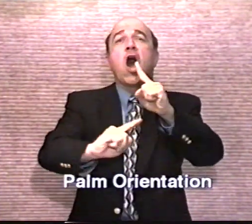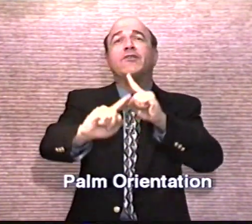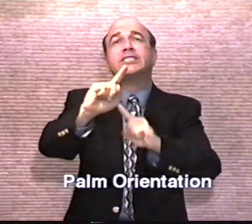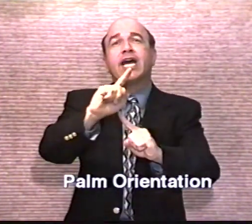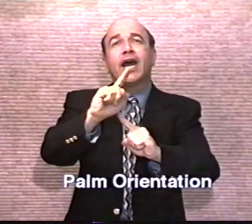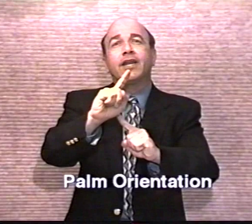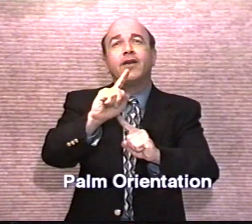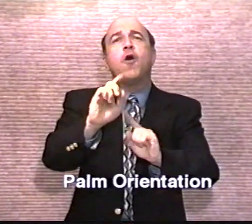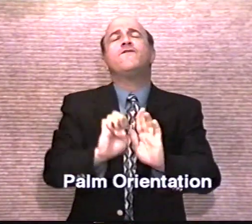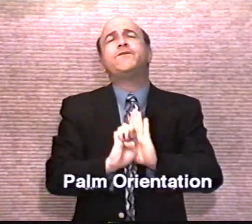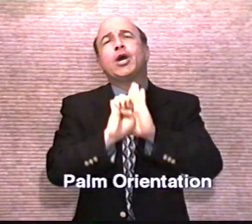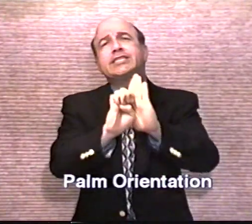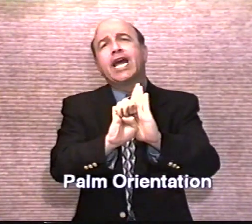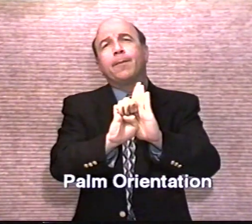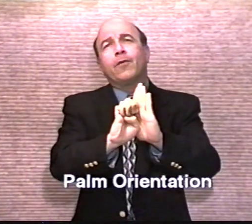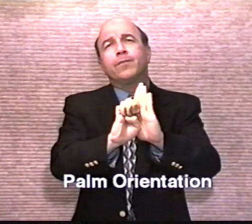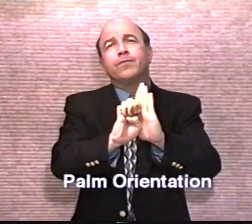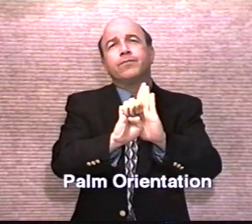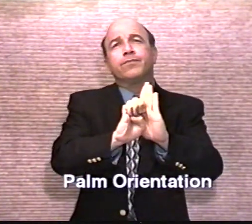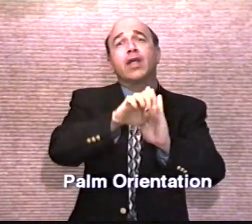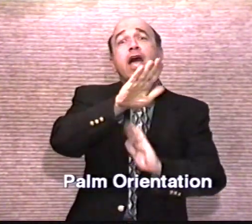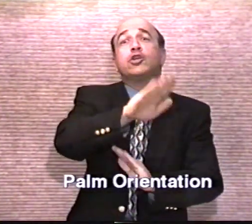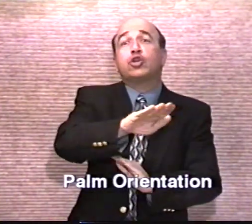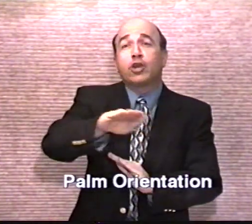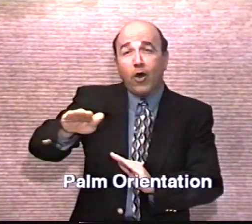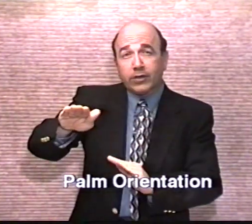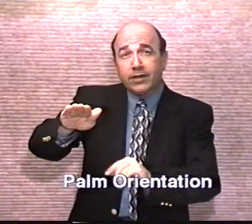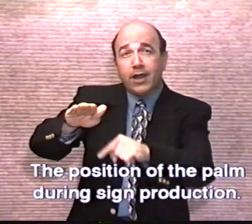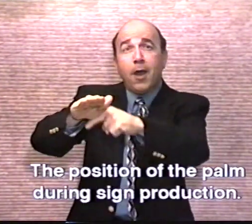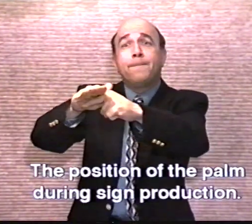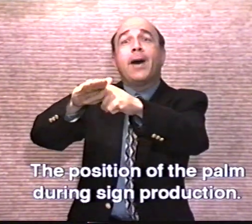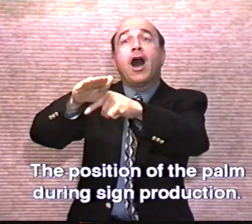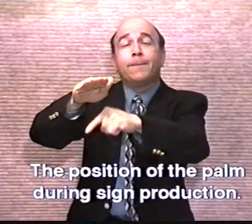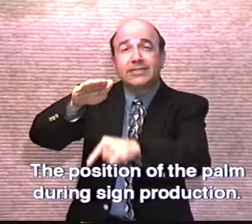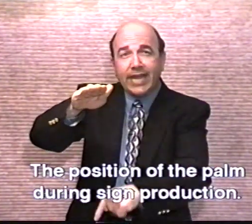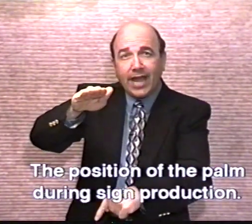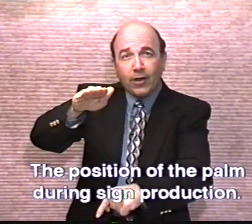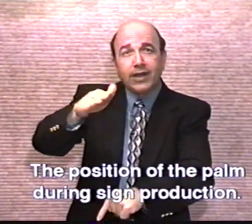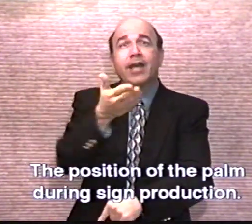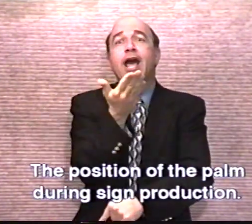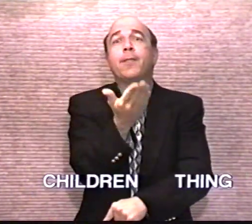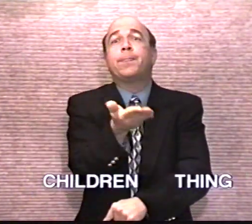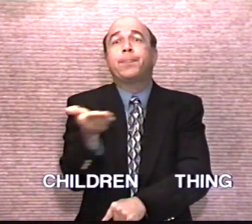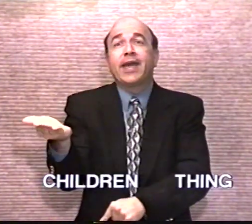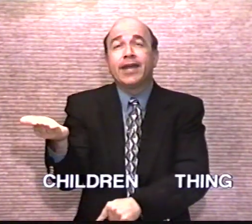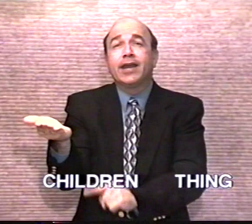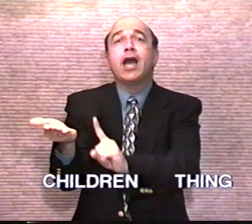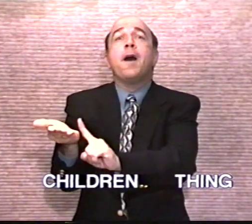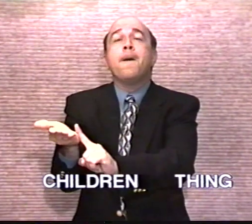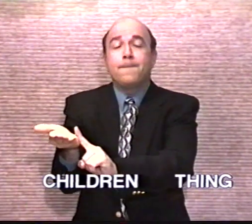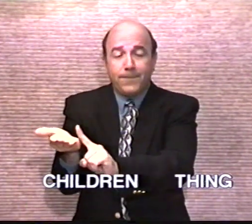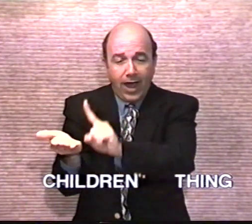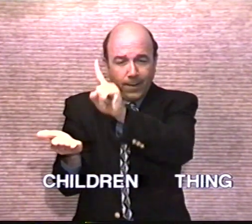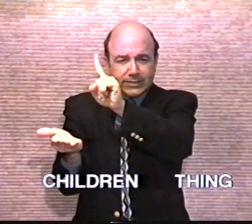a sign. For example, children, palm is down, thing, palm is